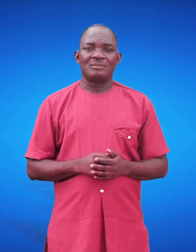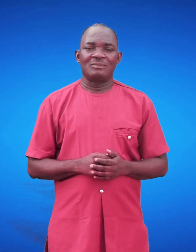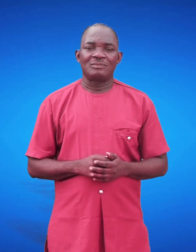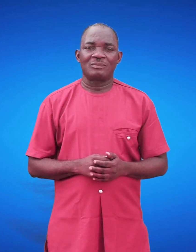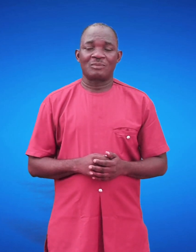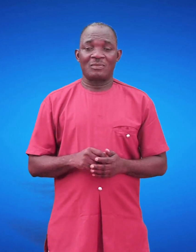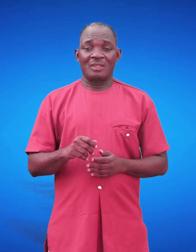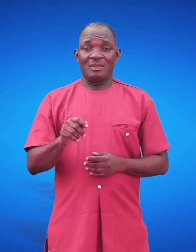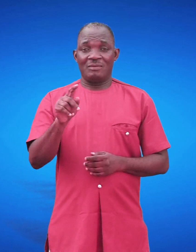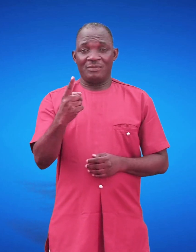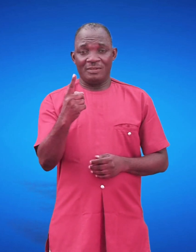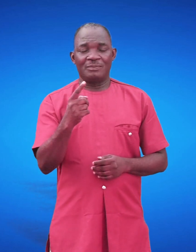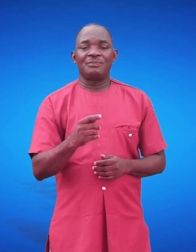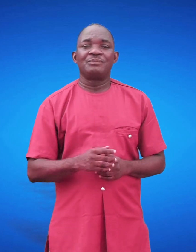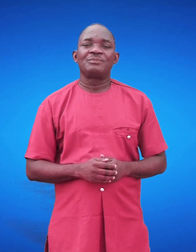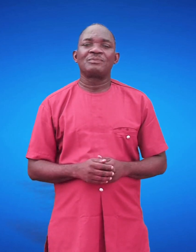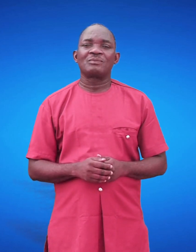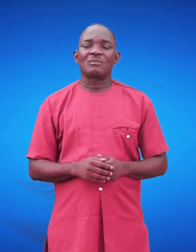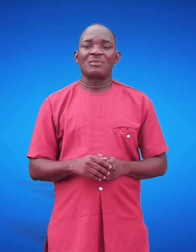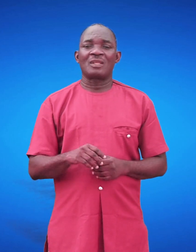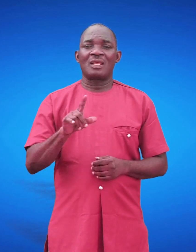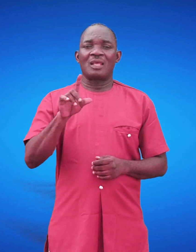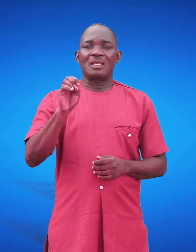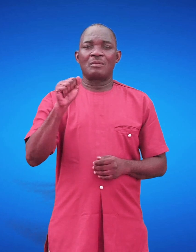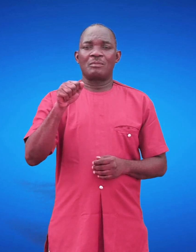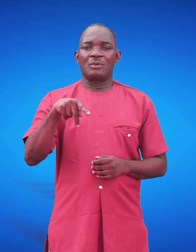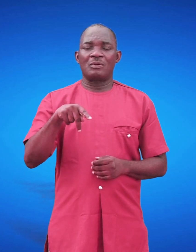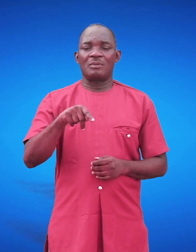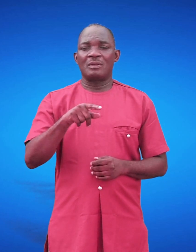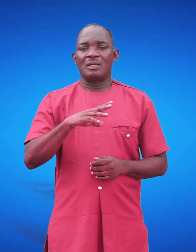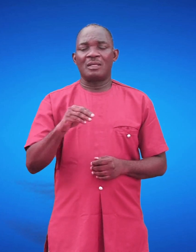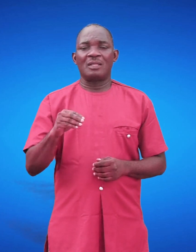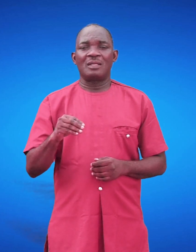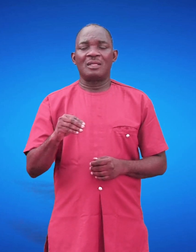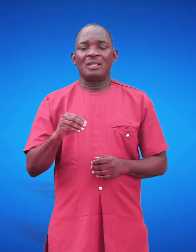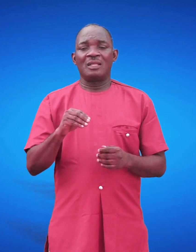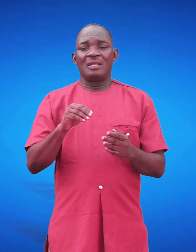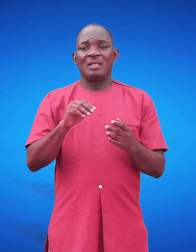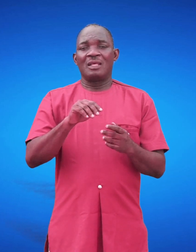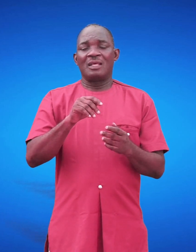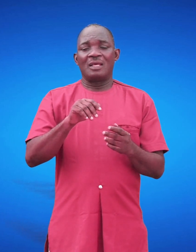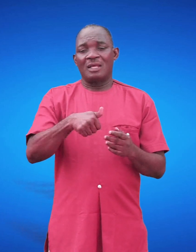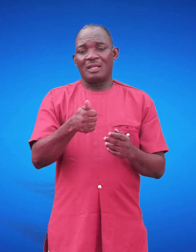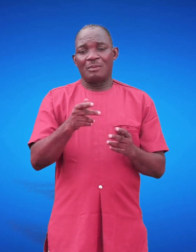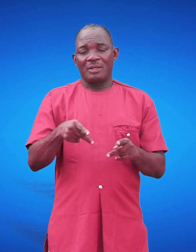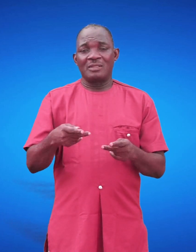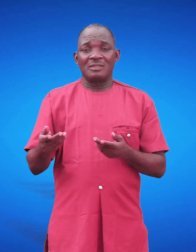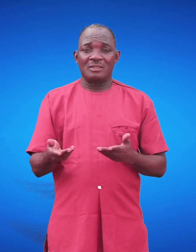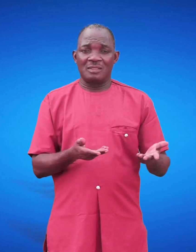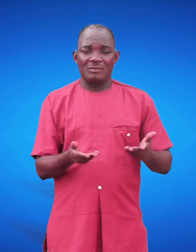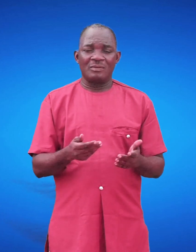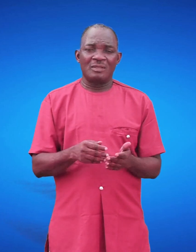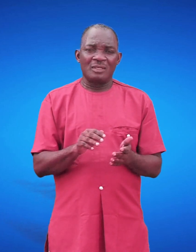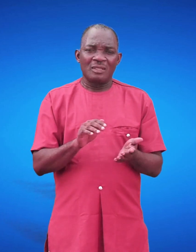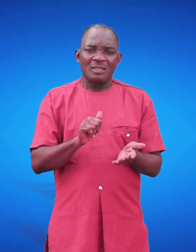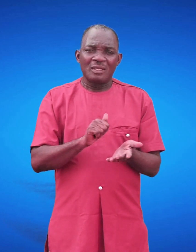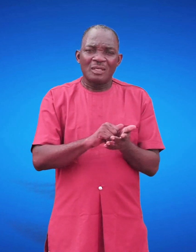1. LEAP and third-party services, that is,